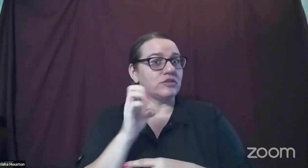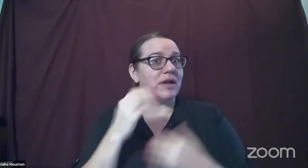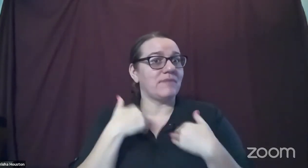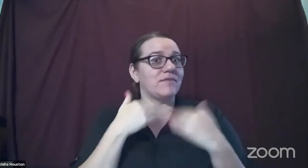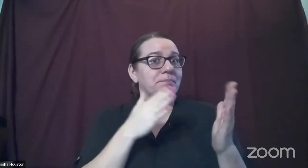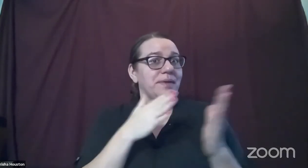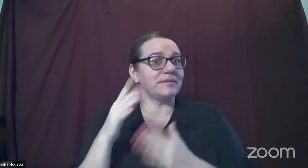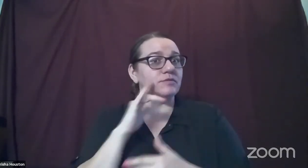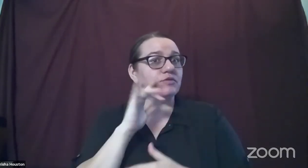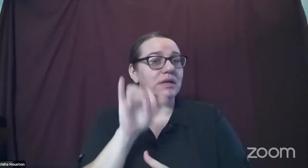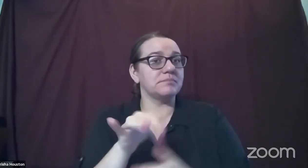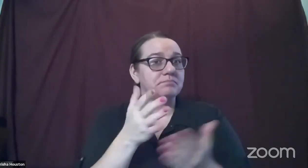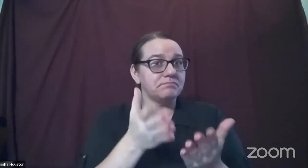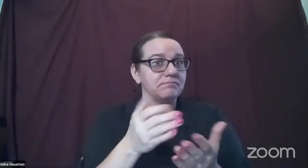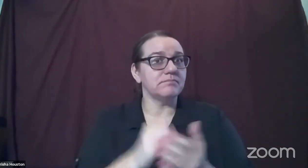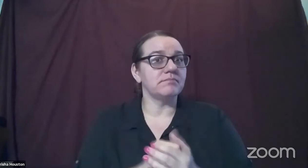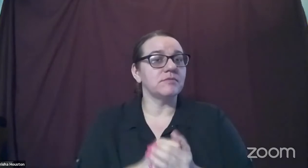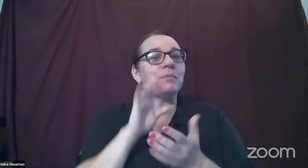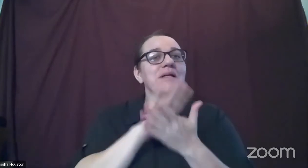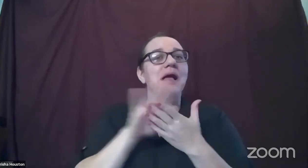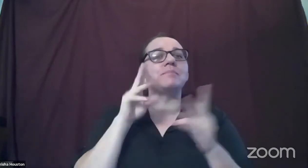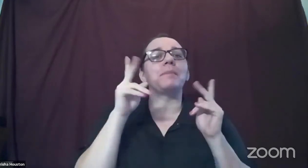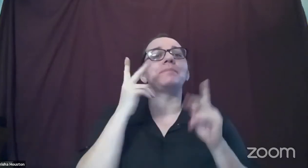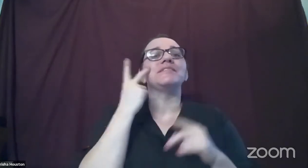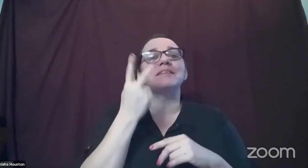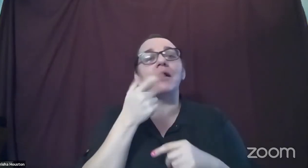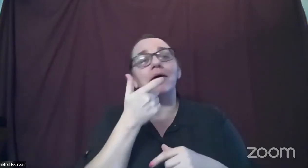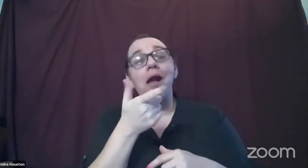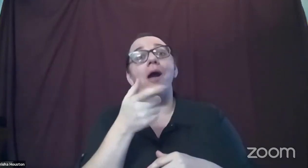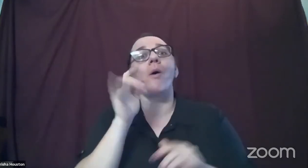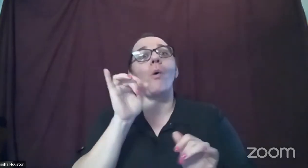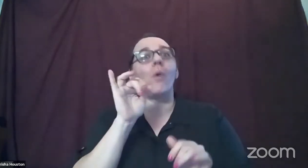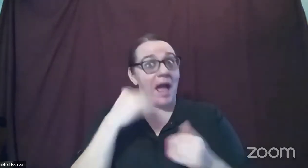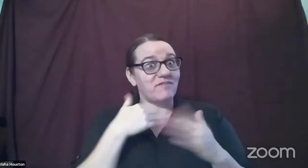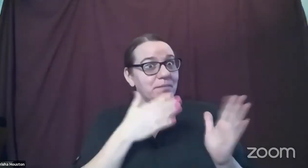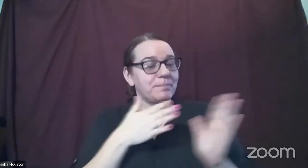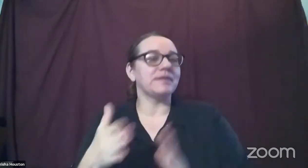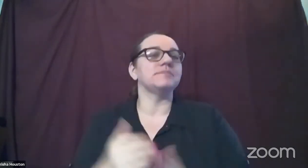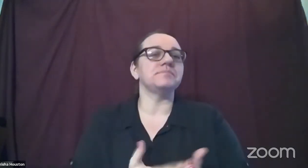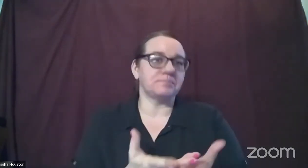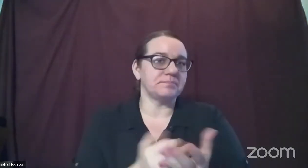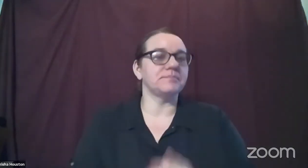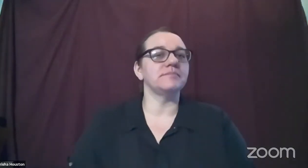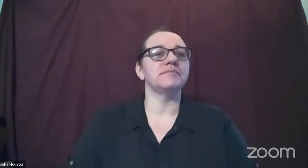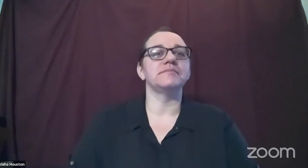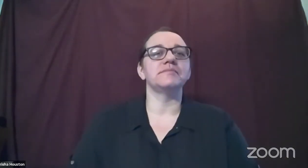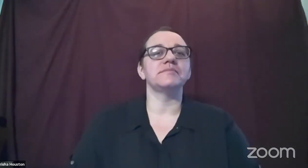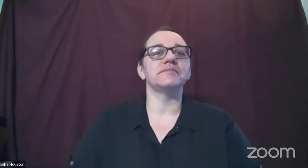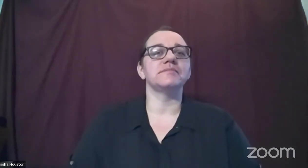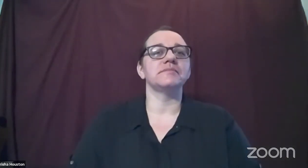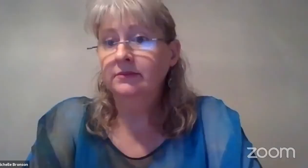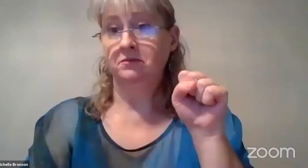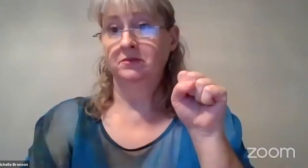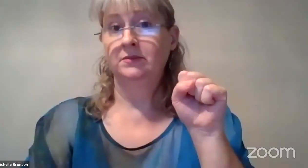I was wanting to know, does DHHSC have a plan for that? Just so that people can know what to